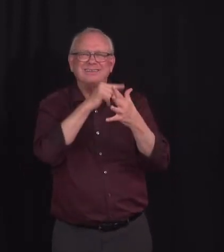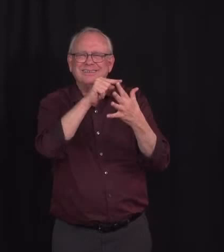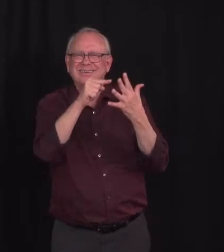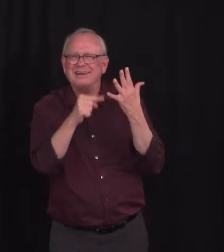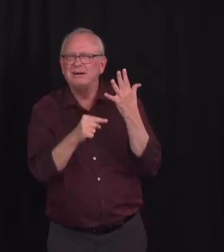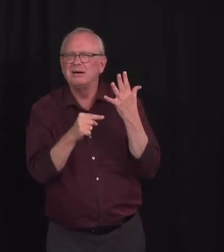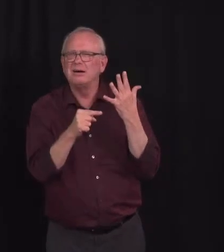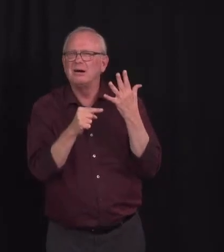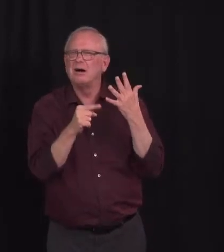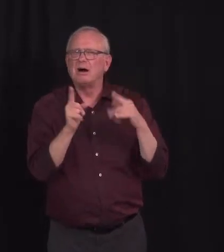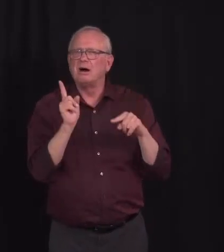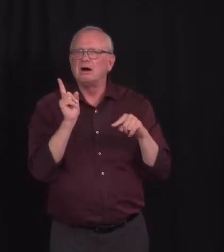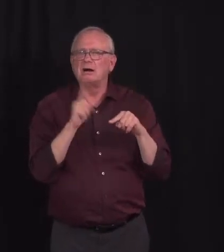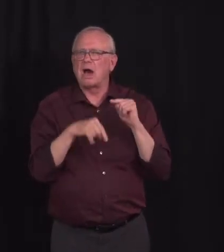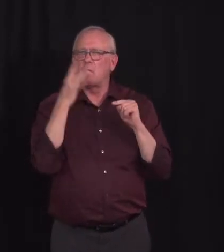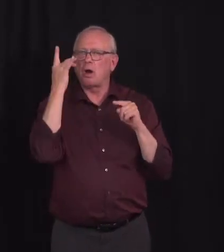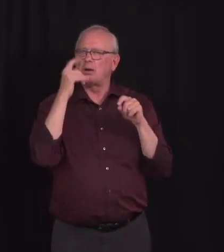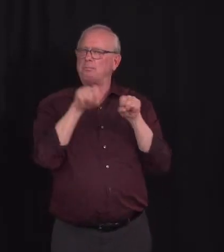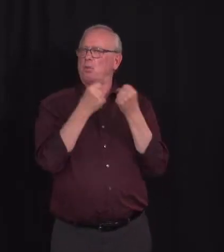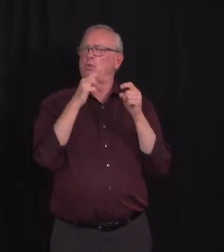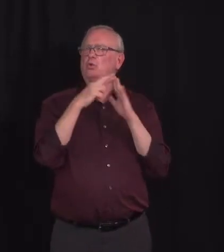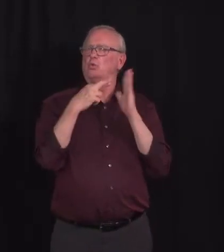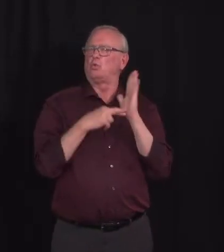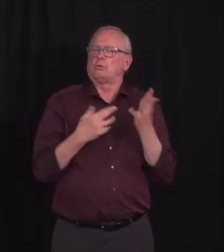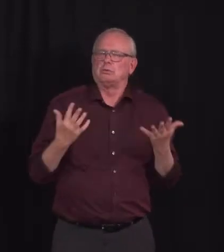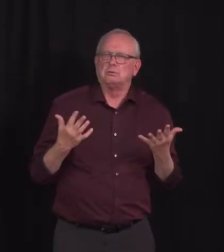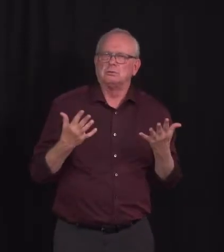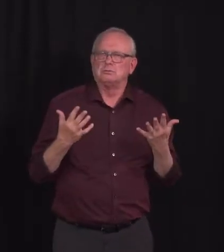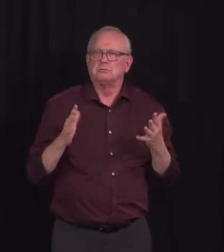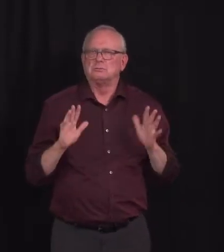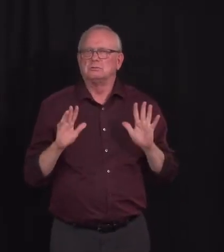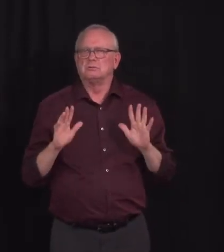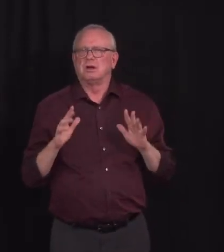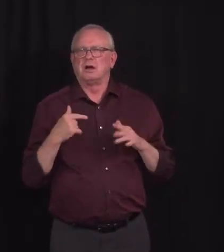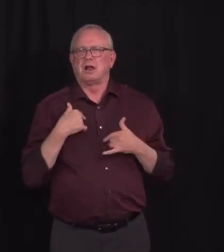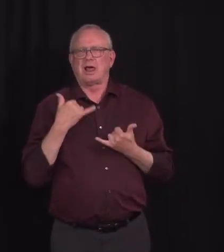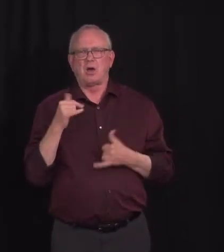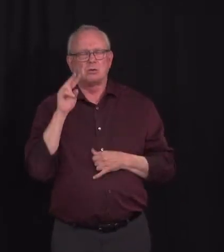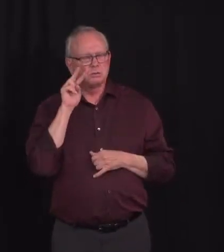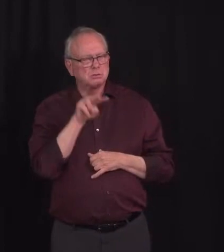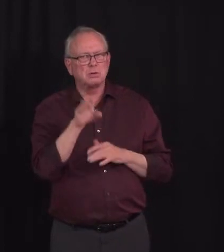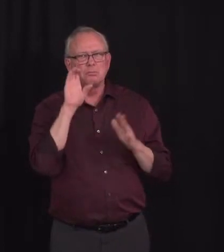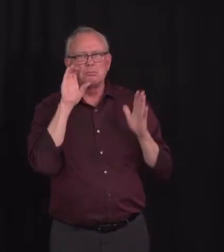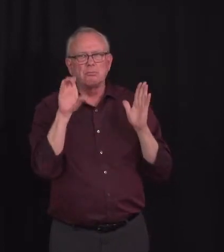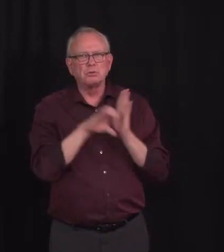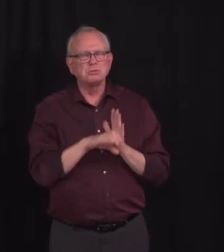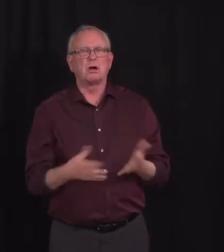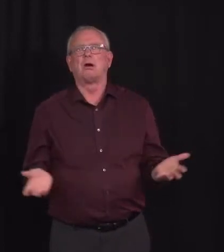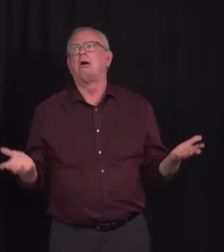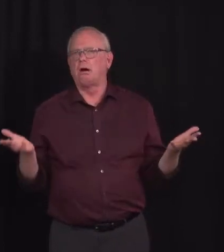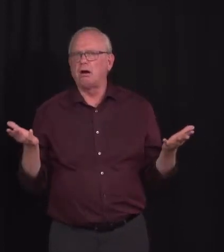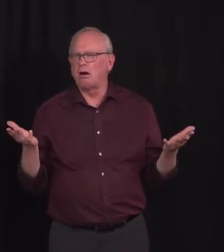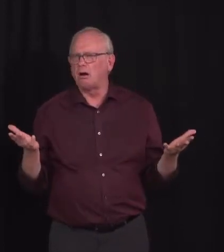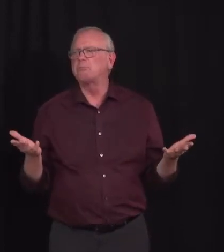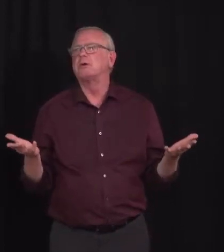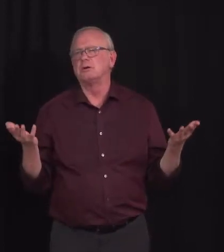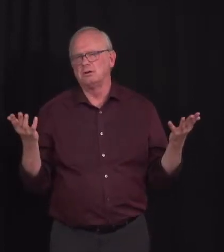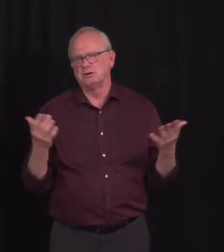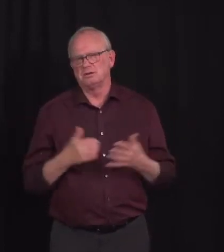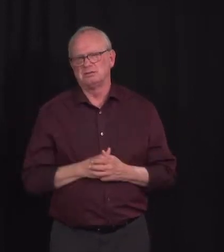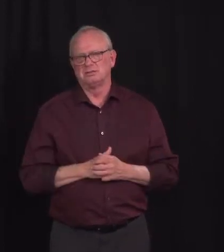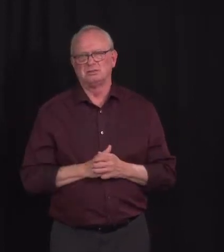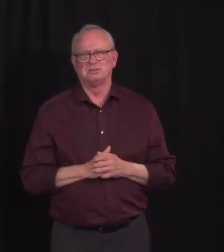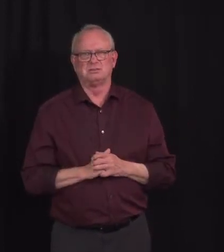who want to do things that they can't do now, and they see this picture. That's the context. So what do you have